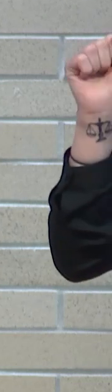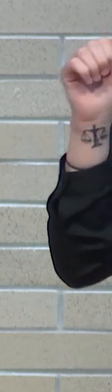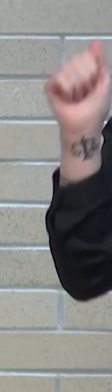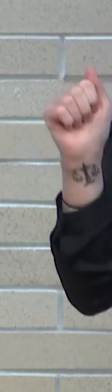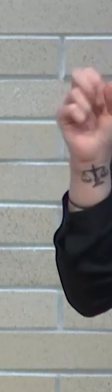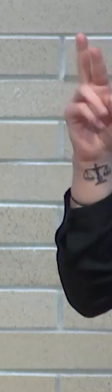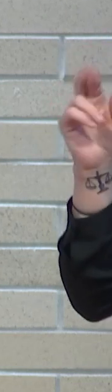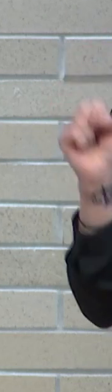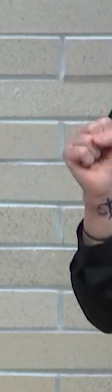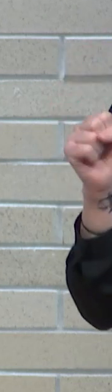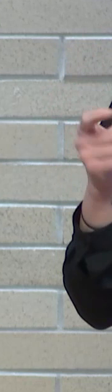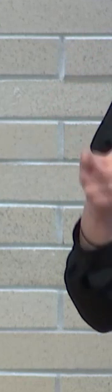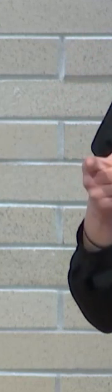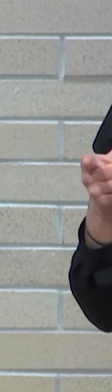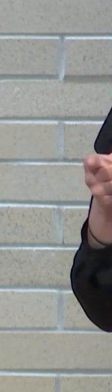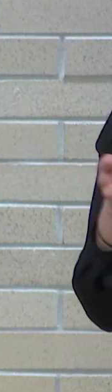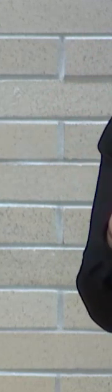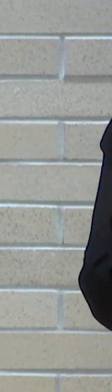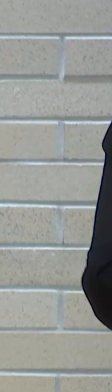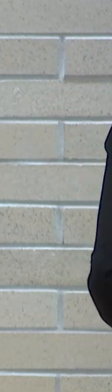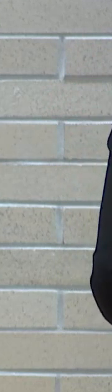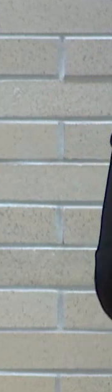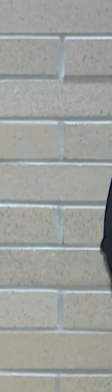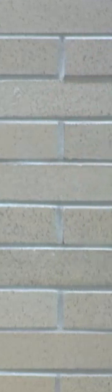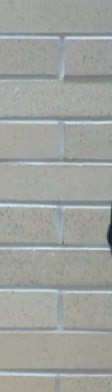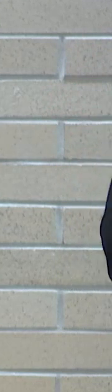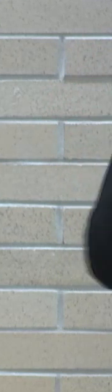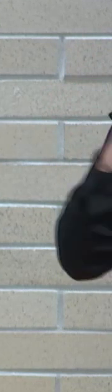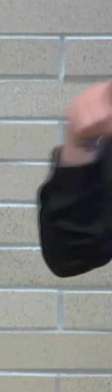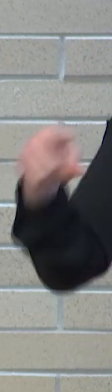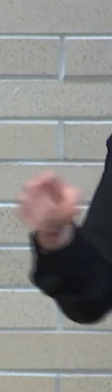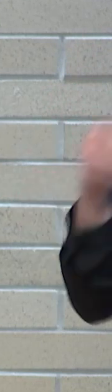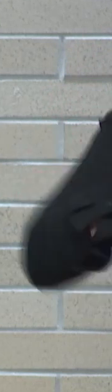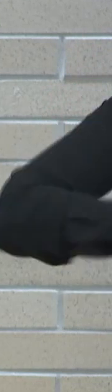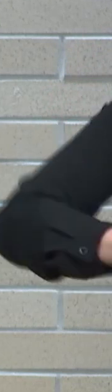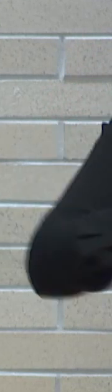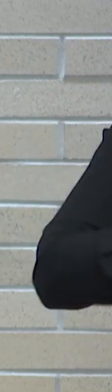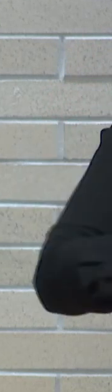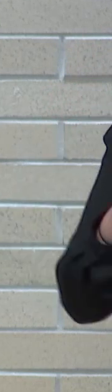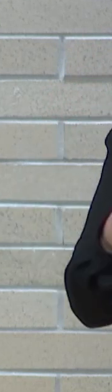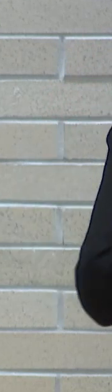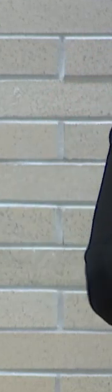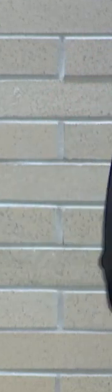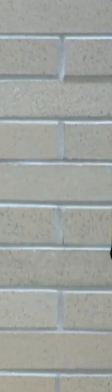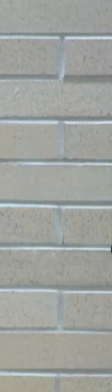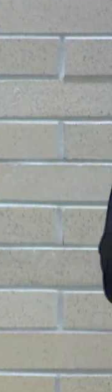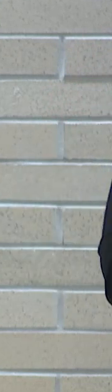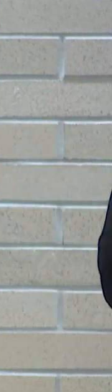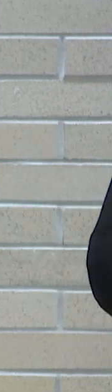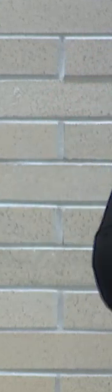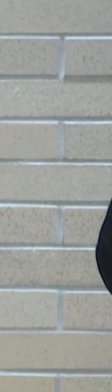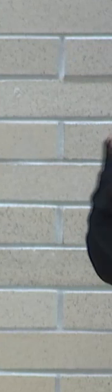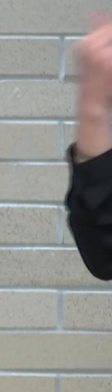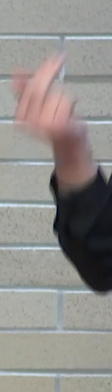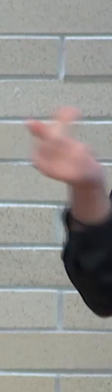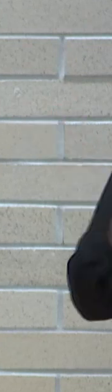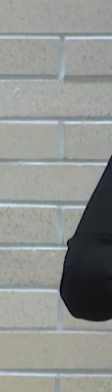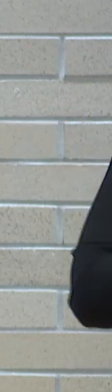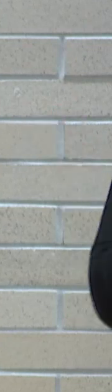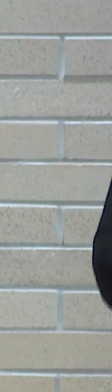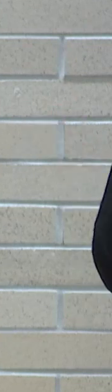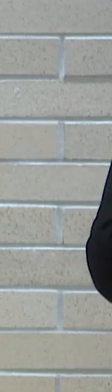different artists. No matter what, Andrea has remained committed to singing at Mount Carmel Missionary Baptist Church for the past